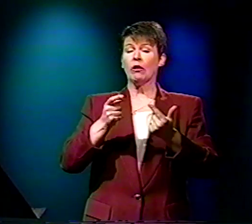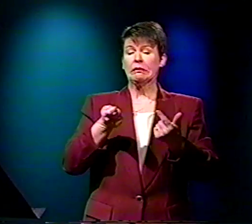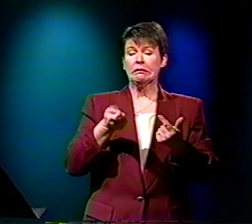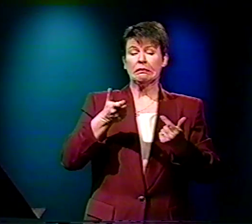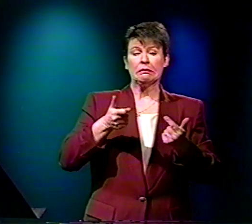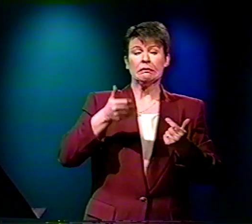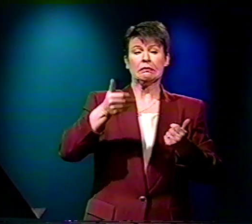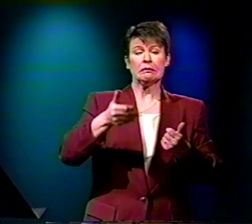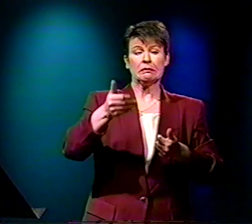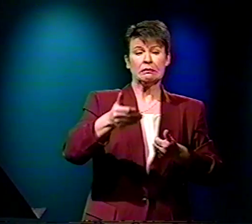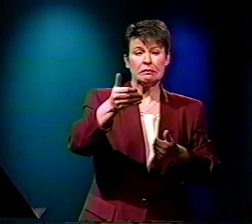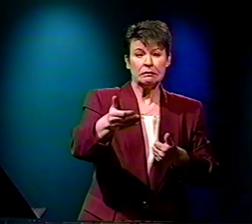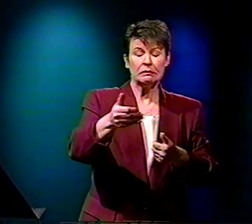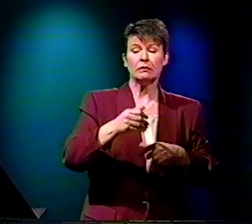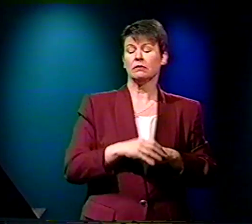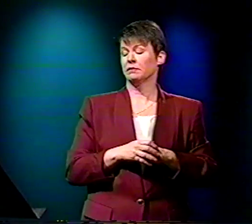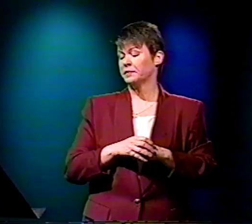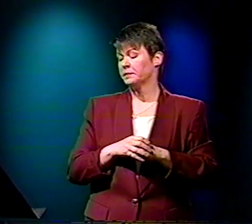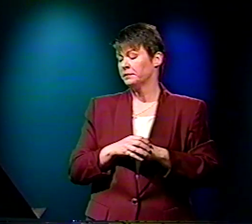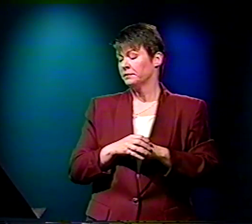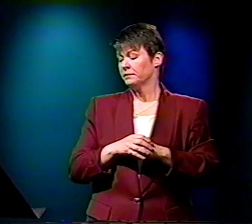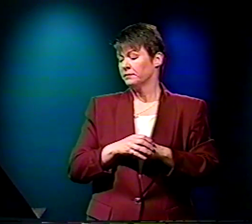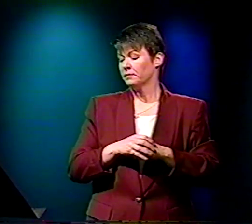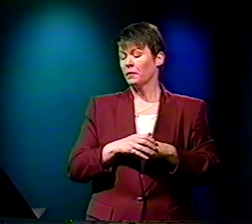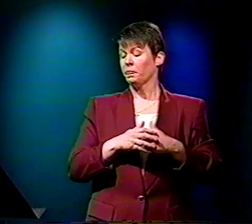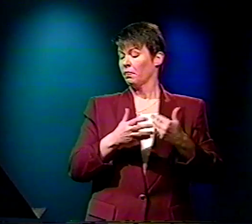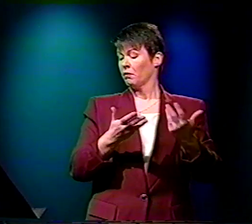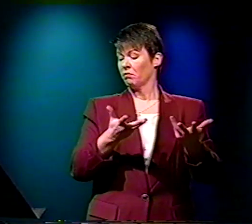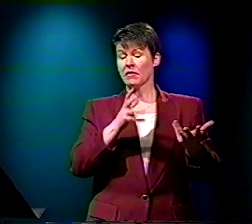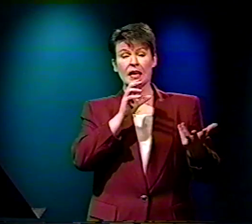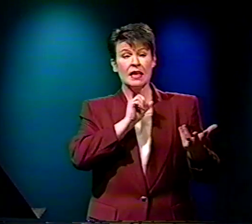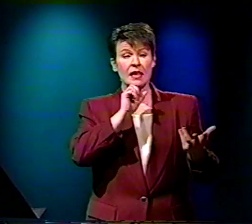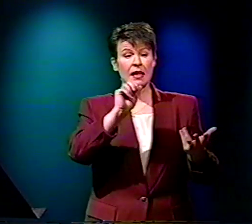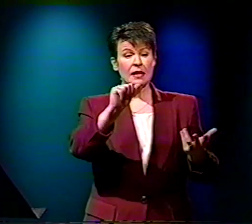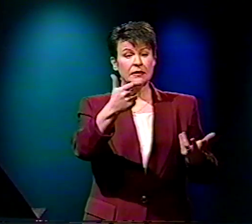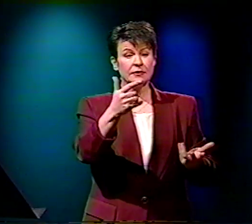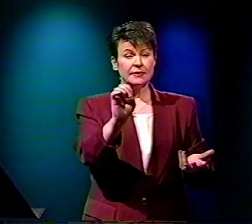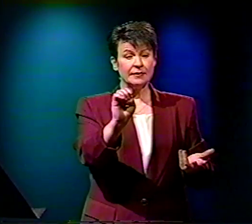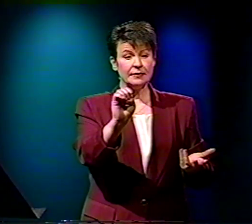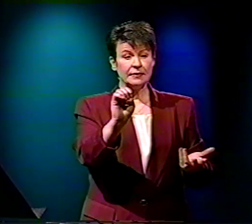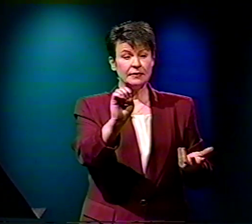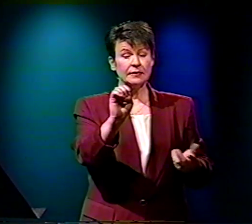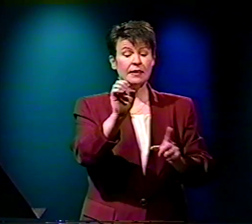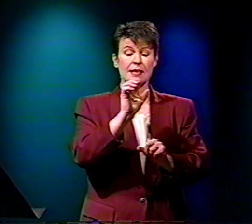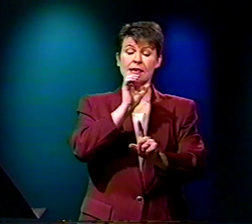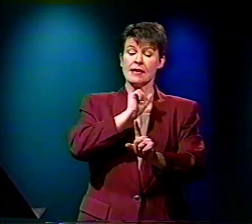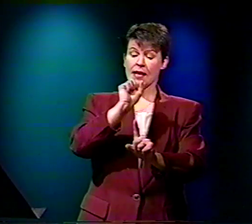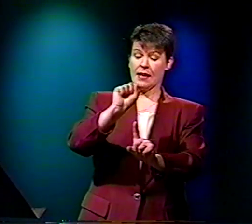frequently or just on occasion? Rarely, perhaps. The age of the